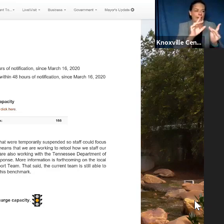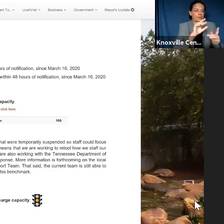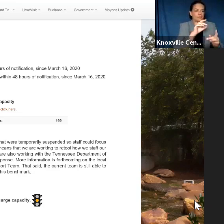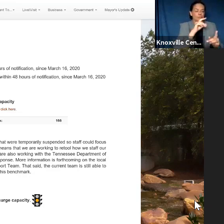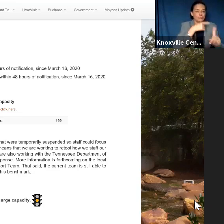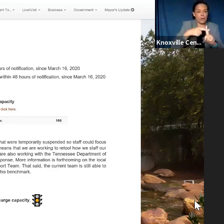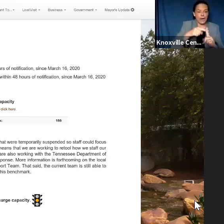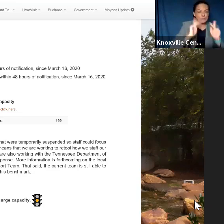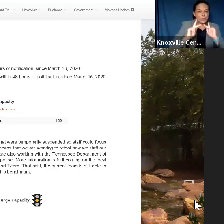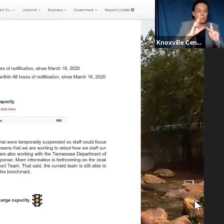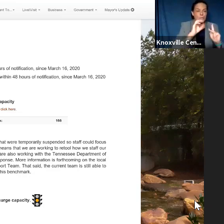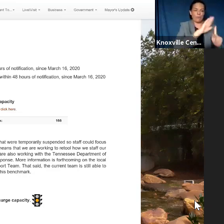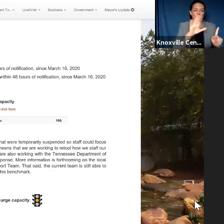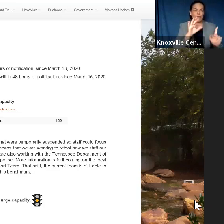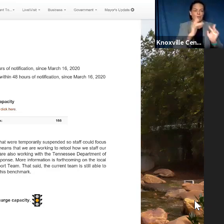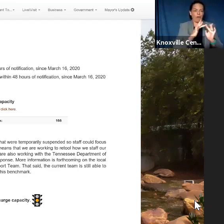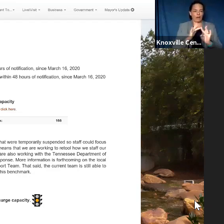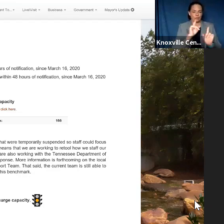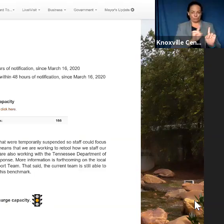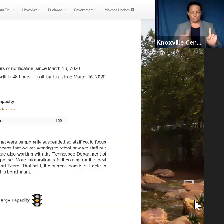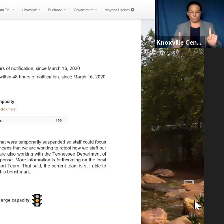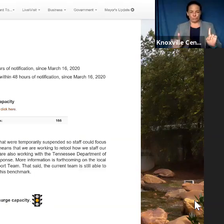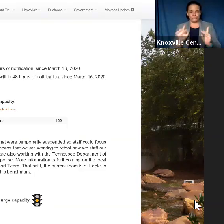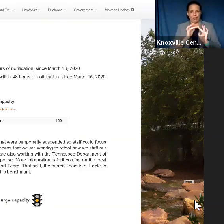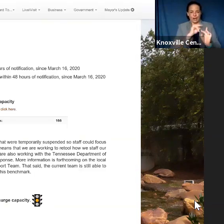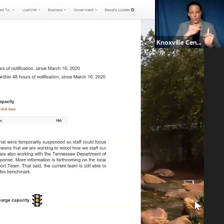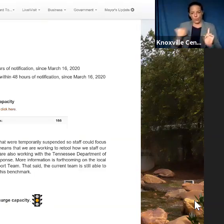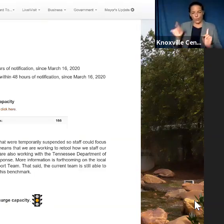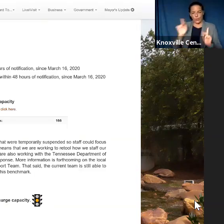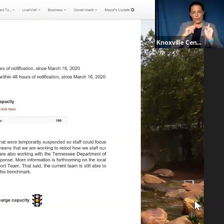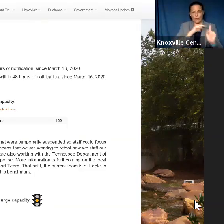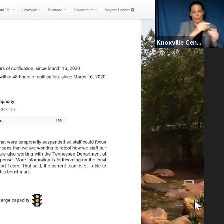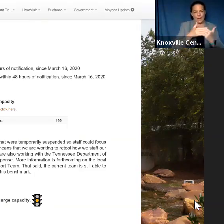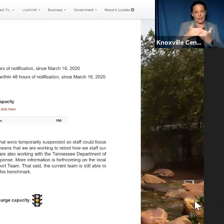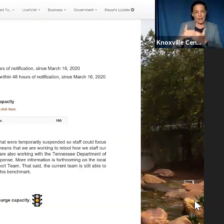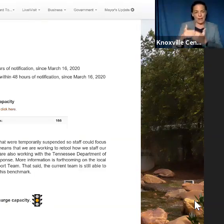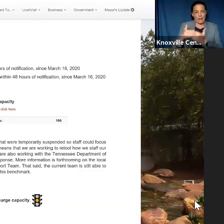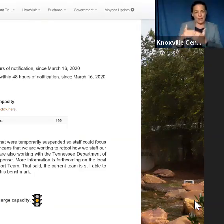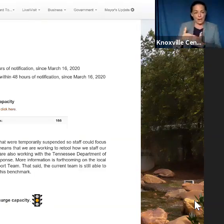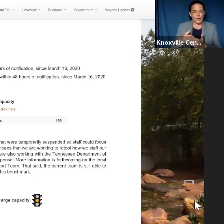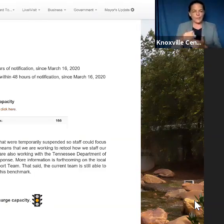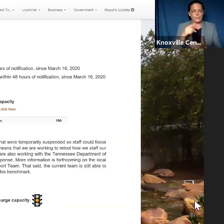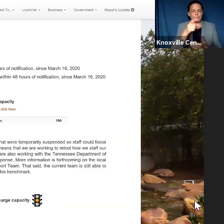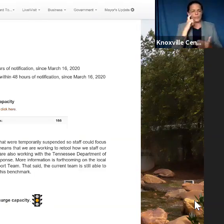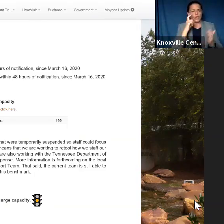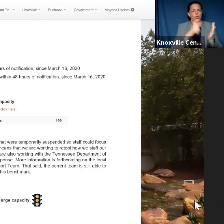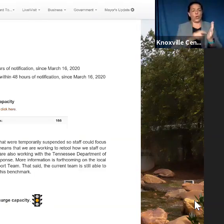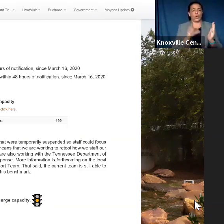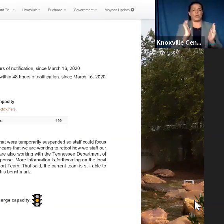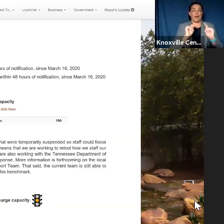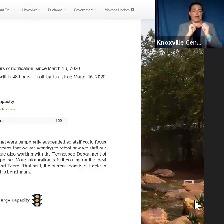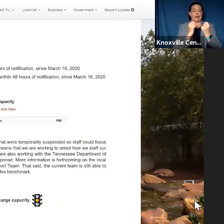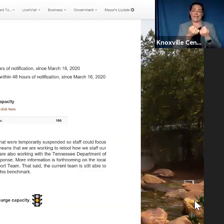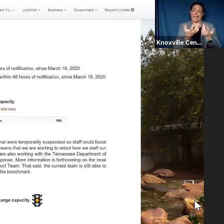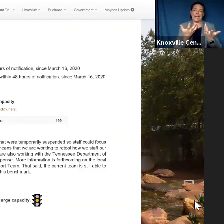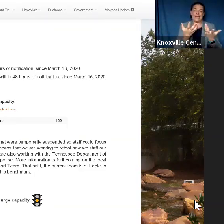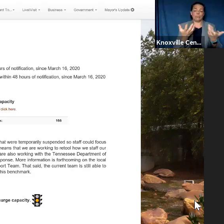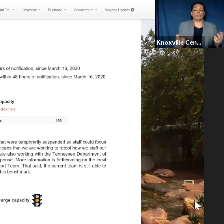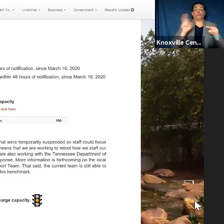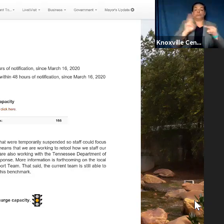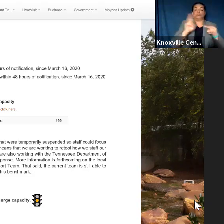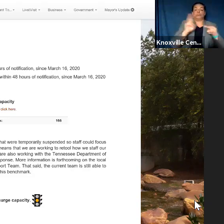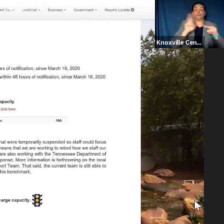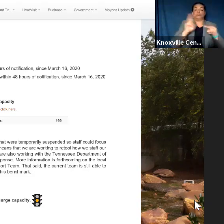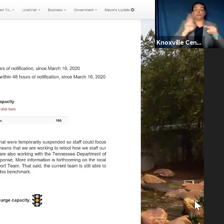out our contact tracing capacity to be able to respond to the growing caseload. You'll notice our team grew by 26 people from this time last